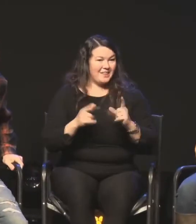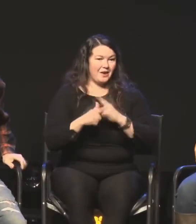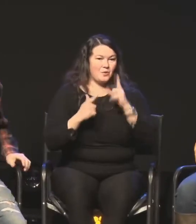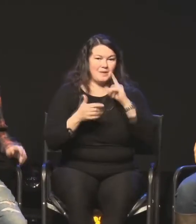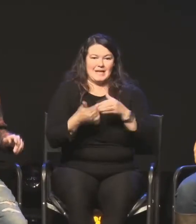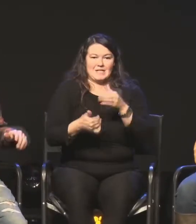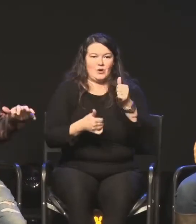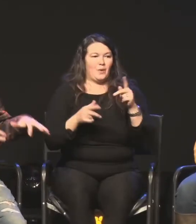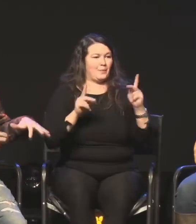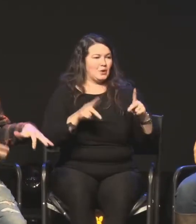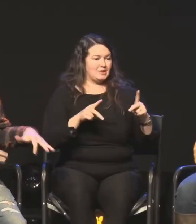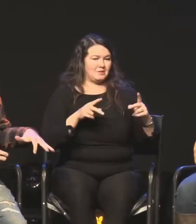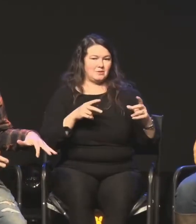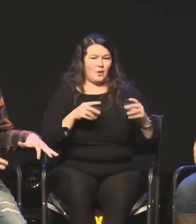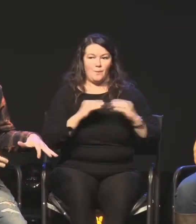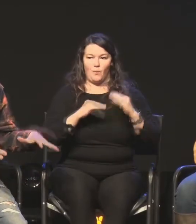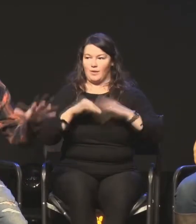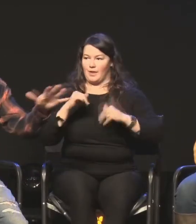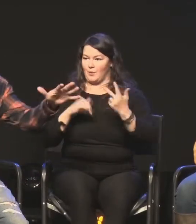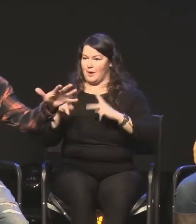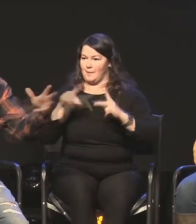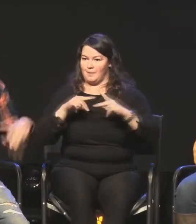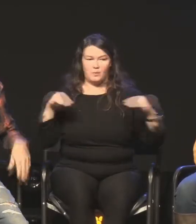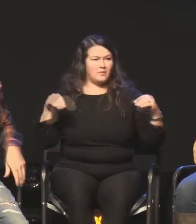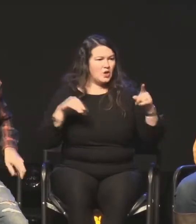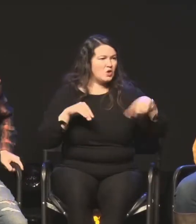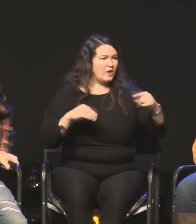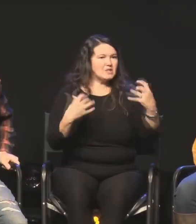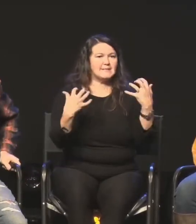with more than 3 people moving, hundreds of